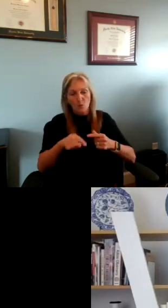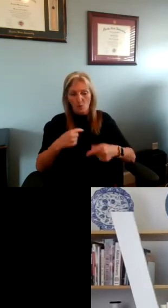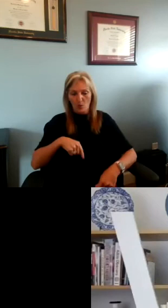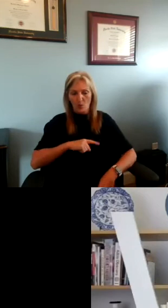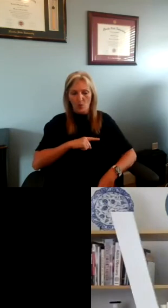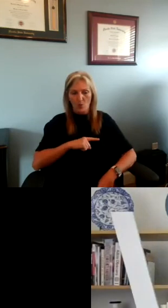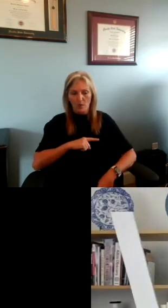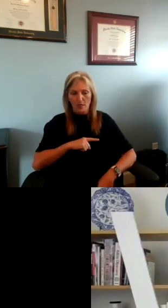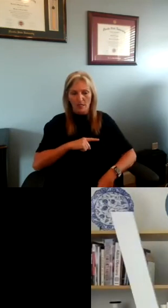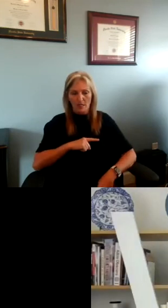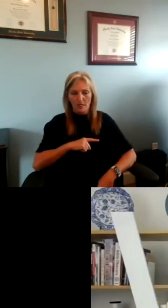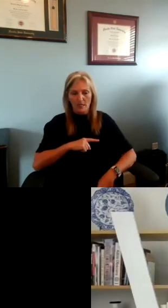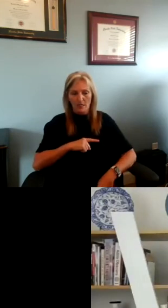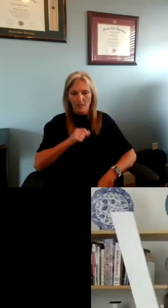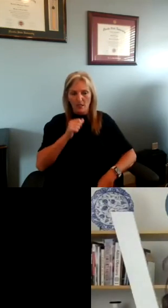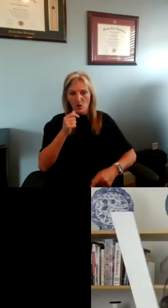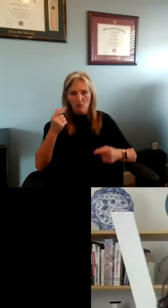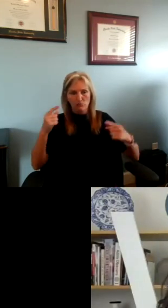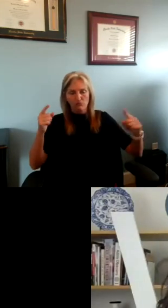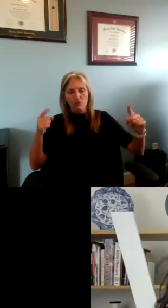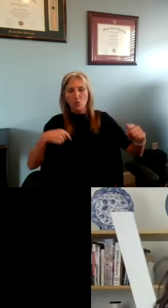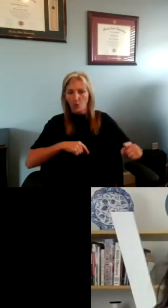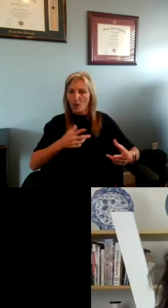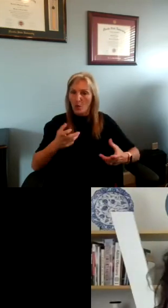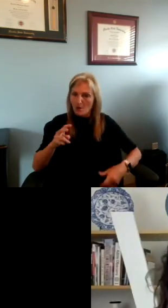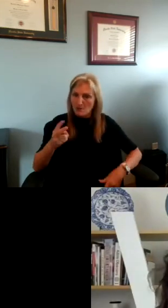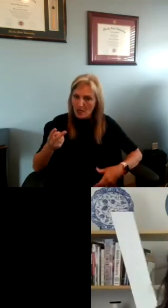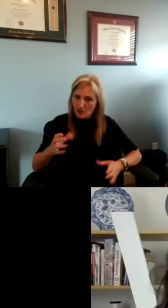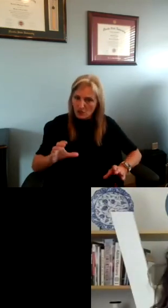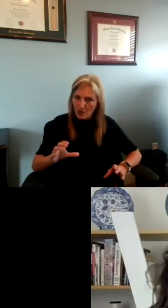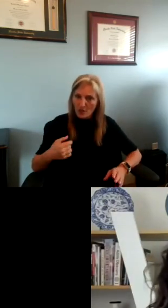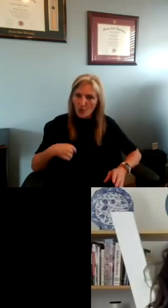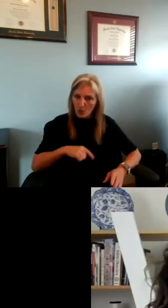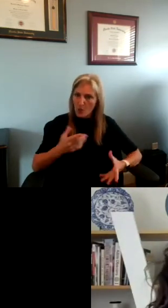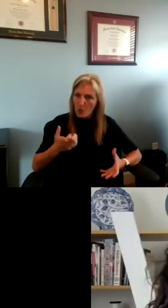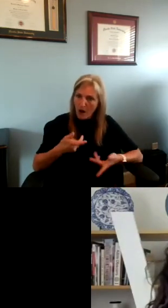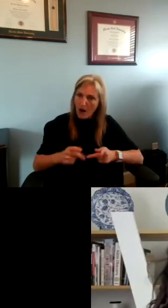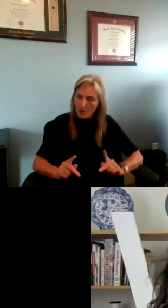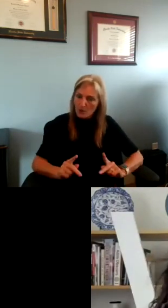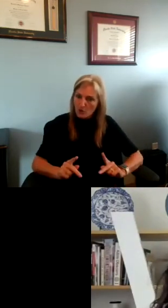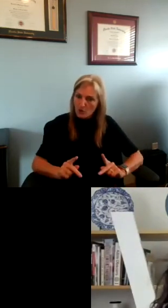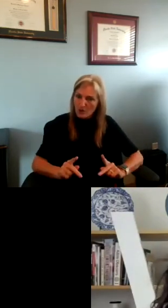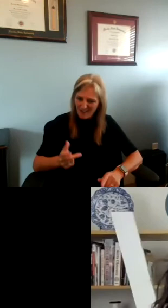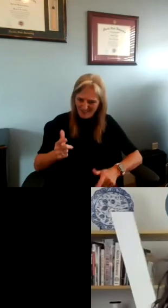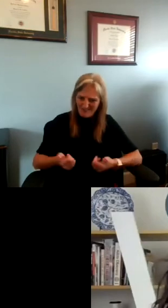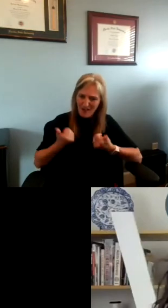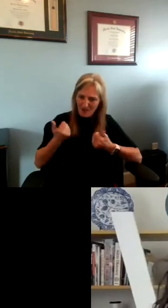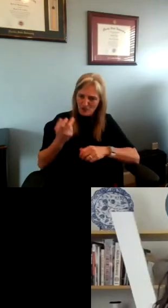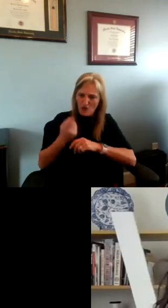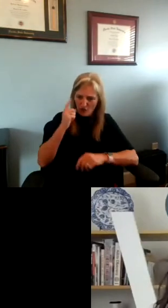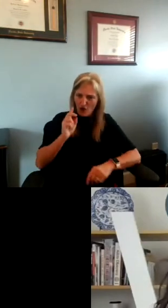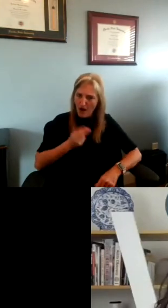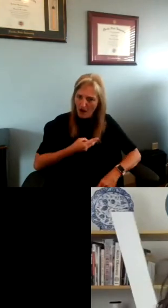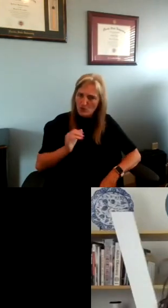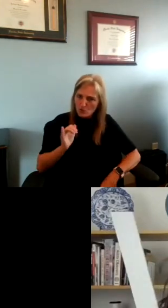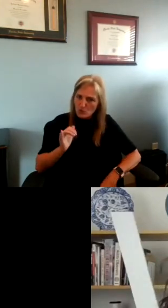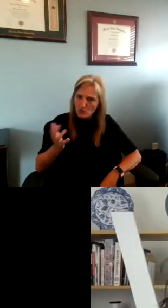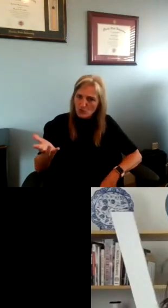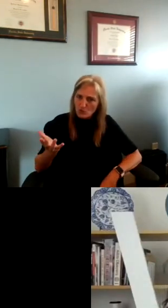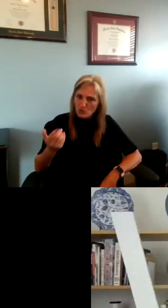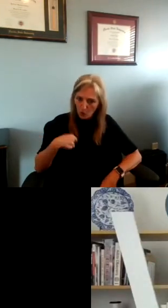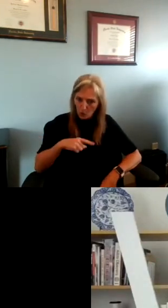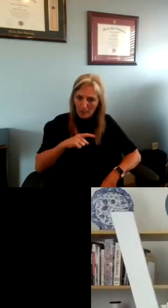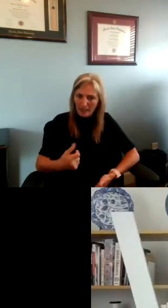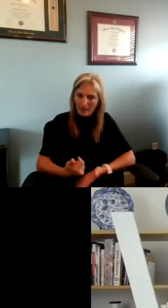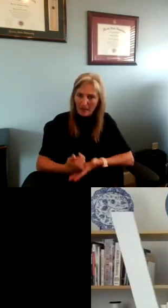fall short, we want second chances, that we want opportunity, and that sometimes life is hard for us, and we need a helping